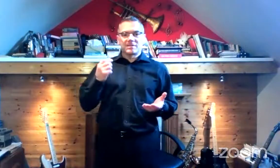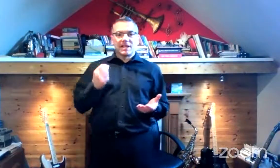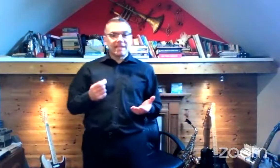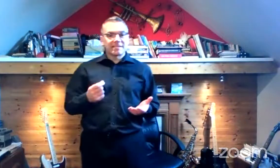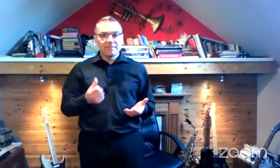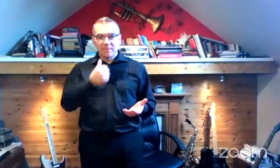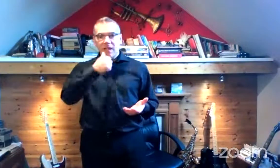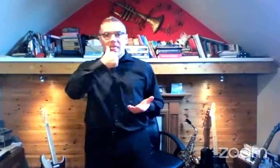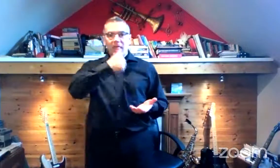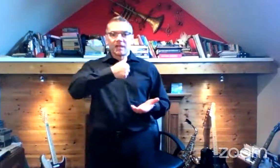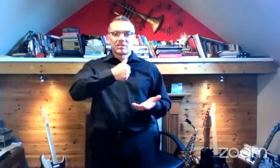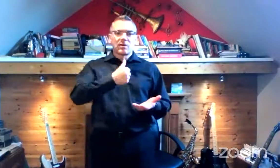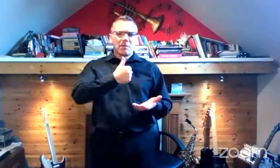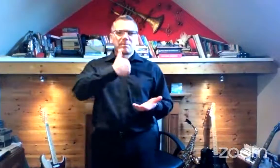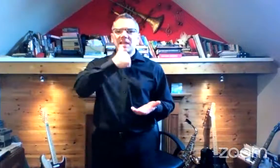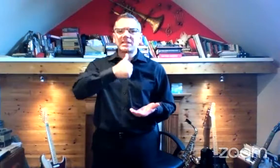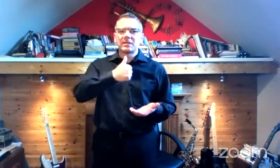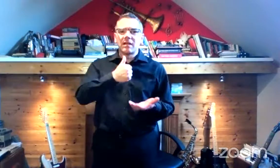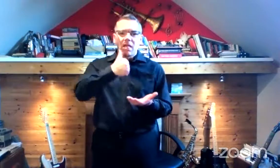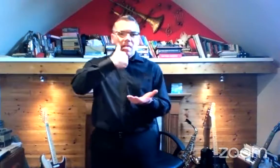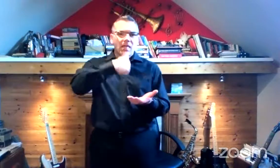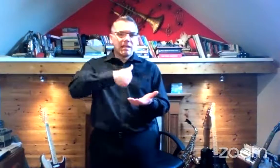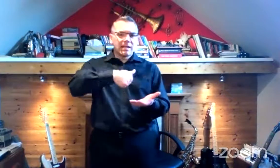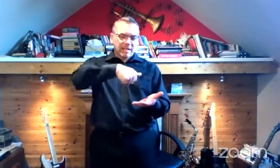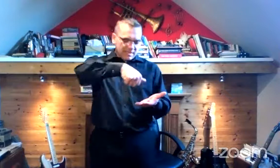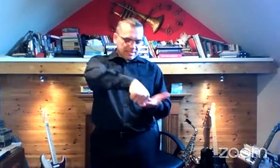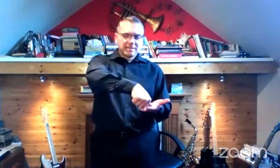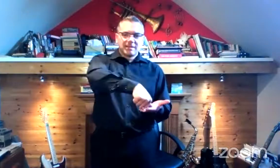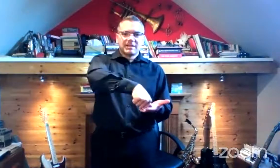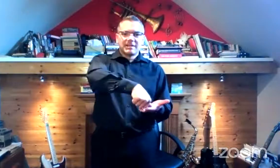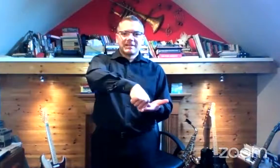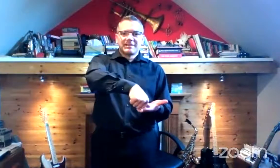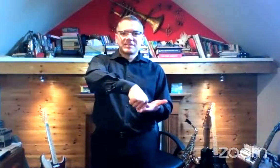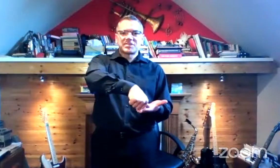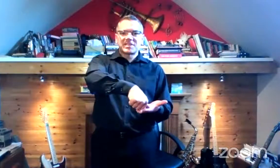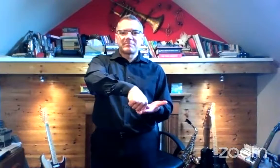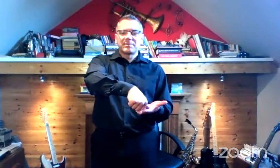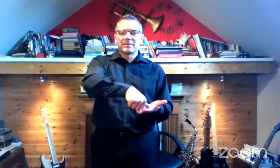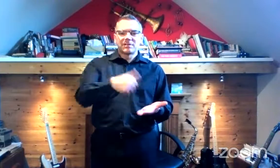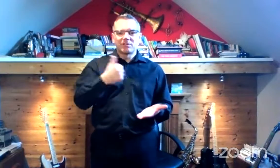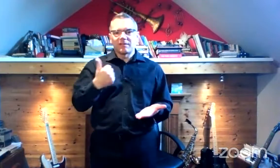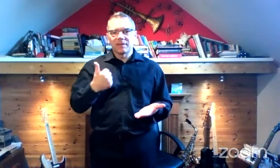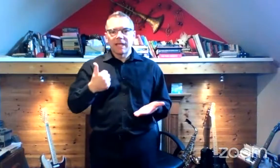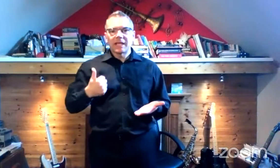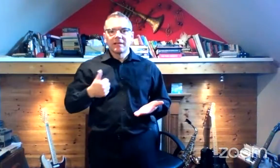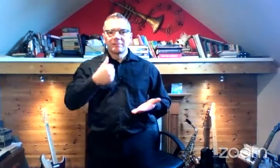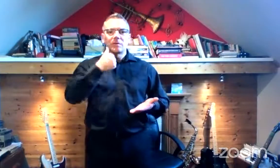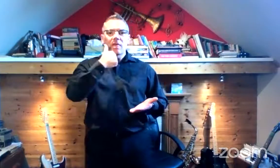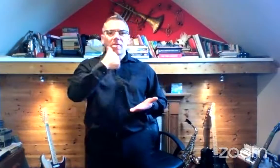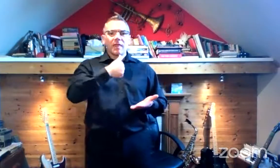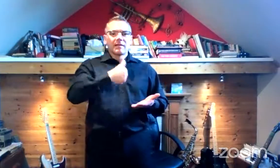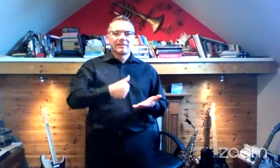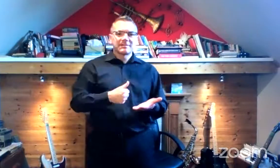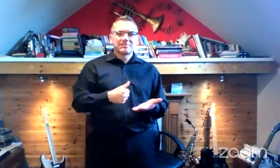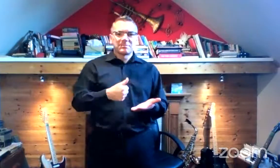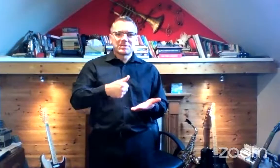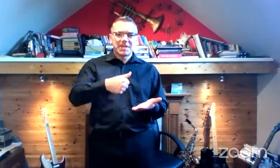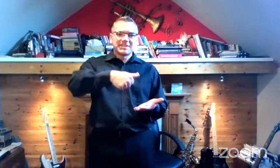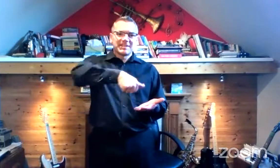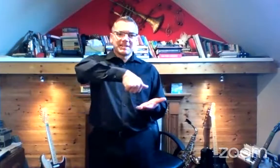there's a letter. So pretend you're licking the stamp. Don't have to lick, but you can pretend